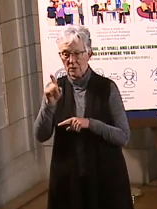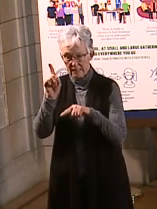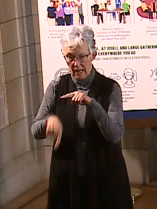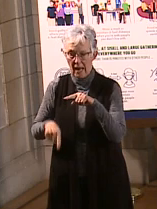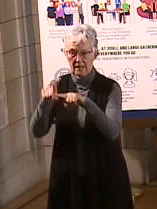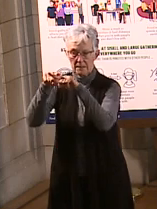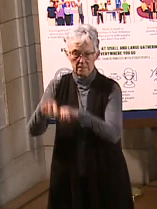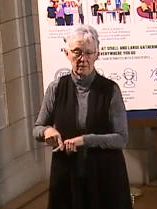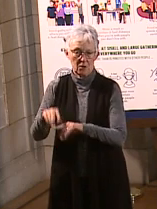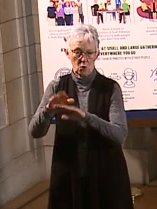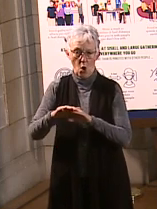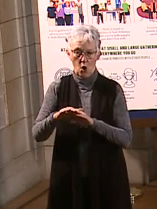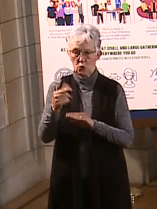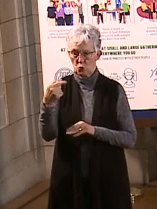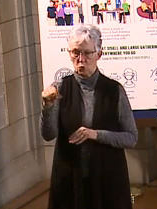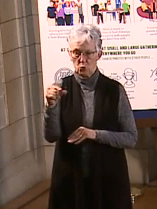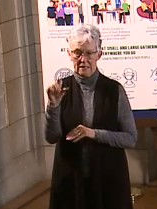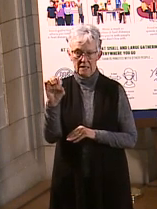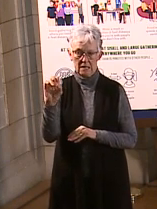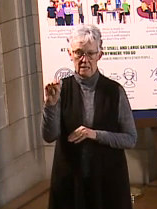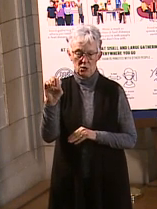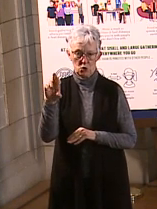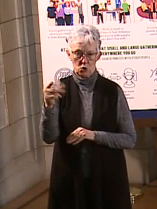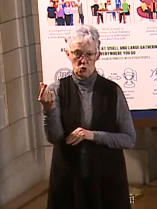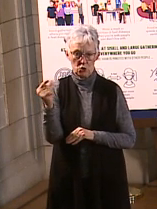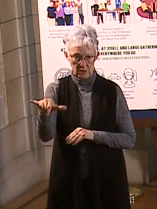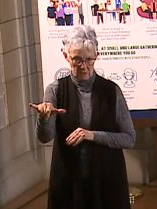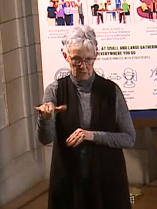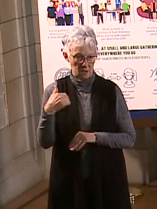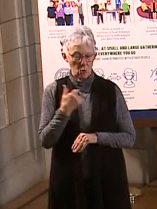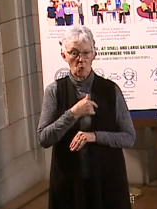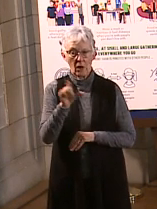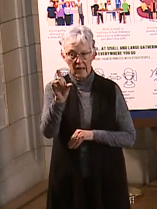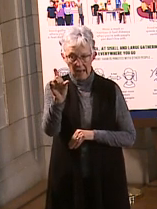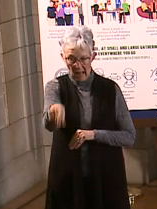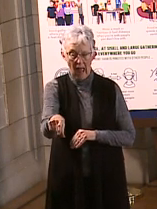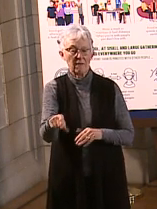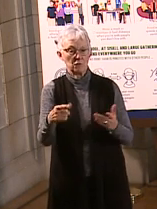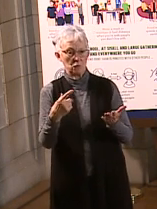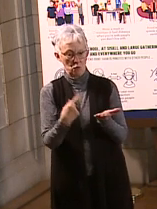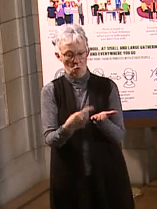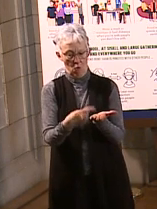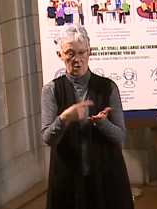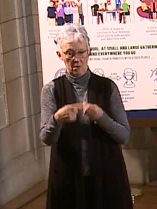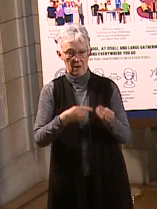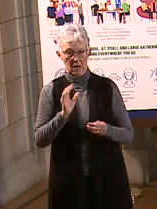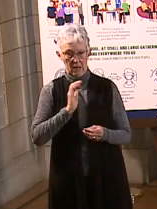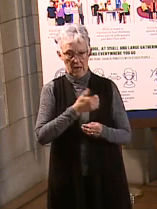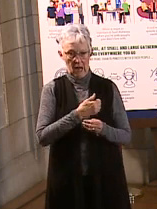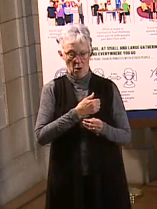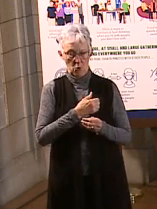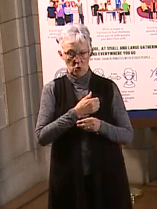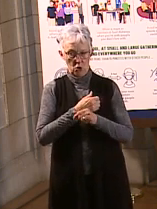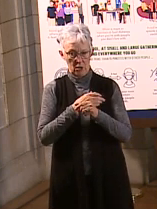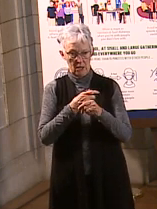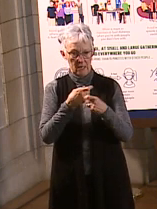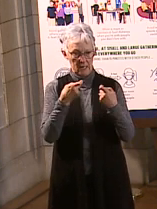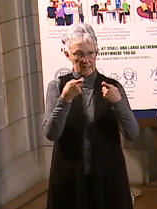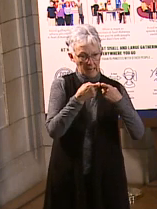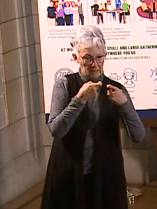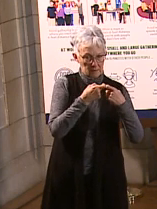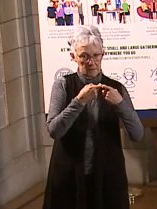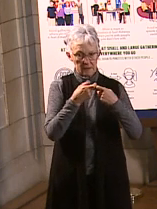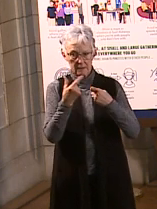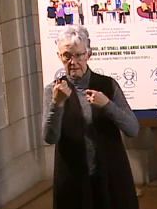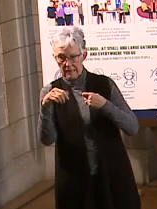dire. So we have to have a conversation in this country about our energy mix to make sure we continue to have